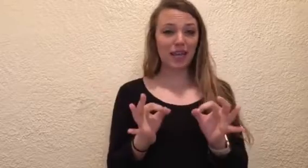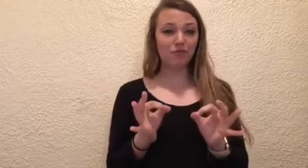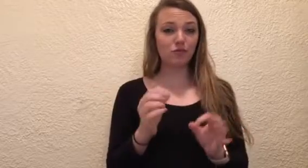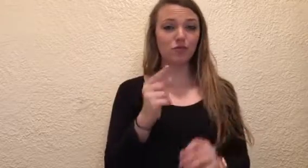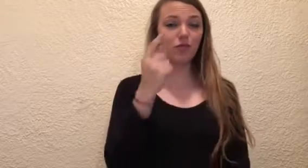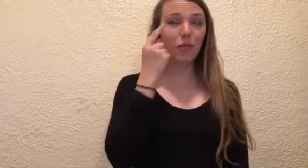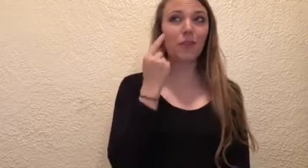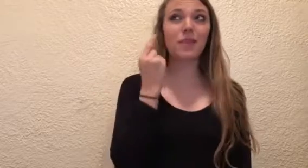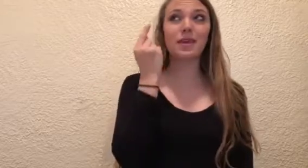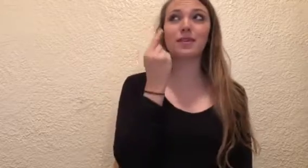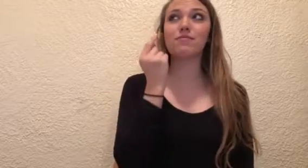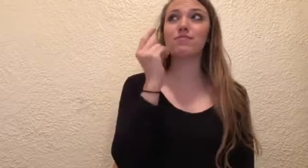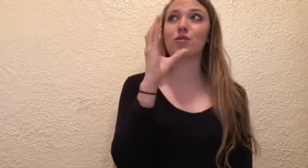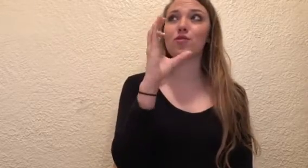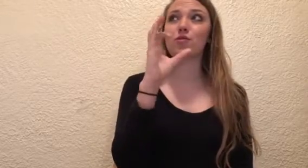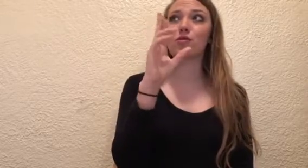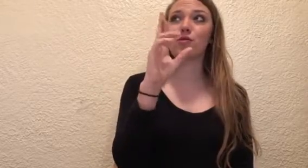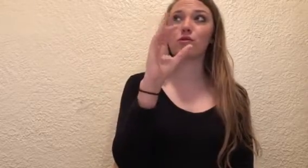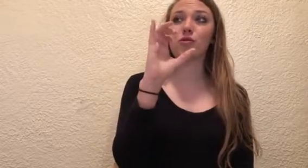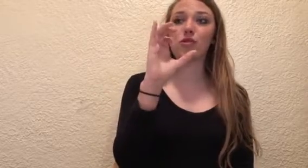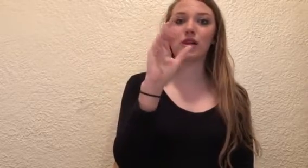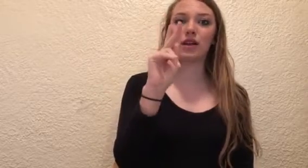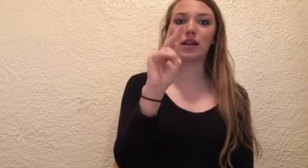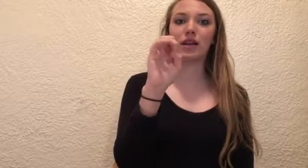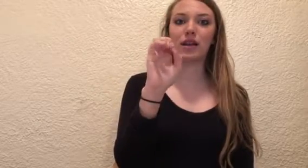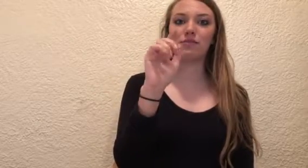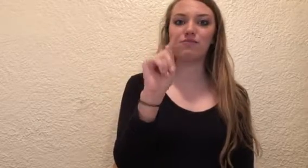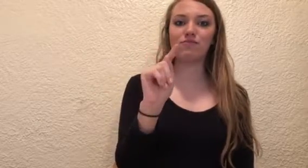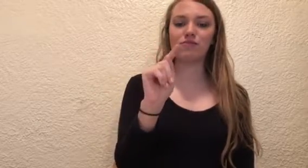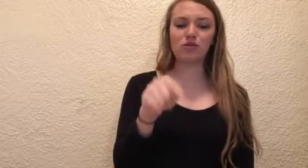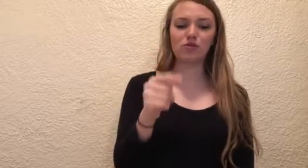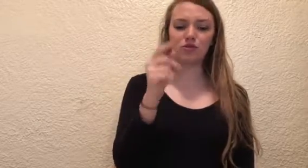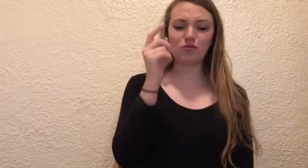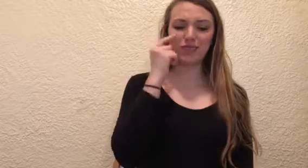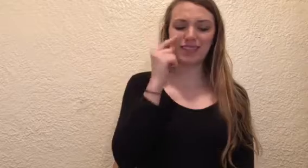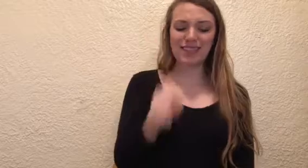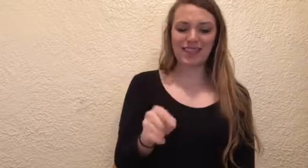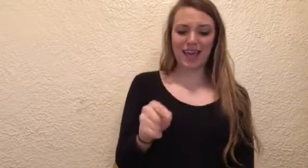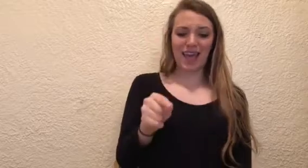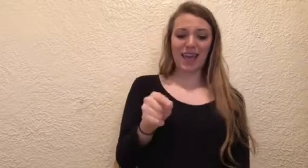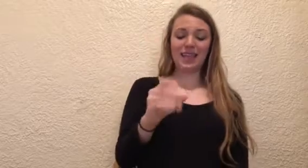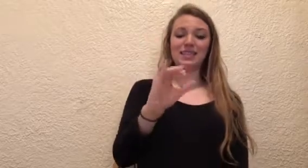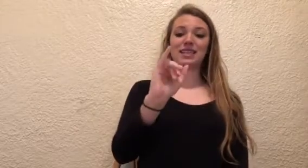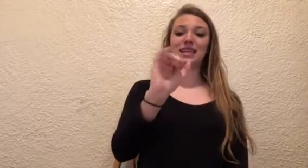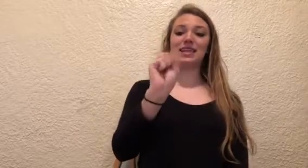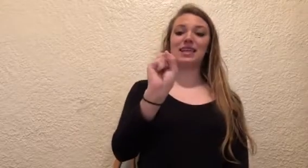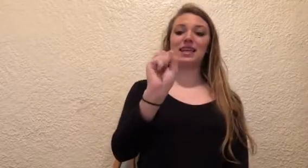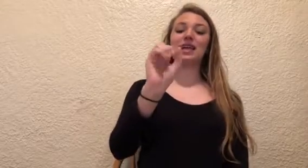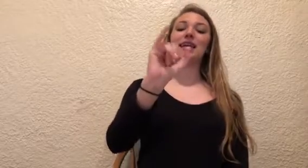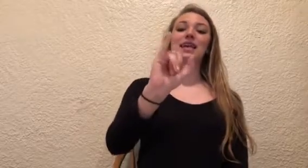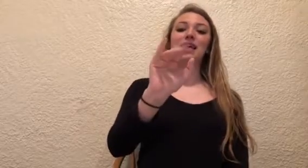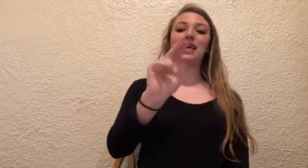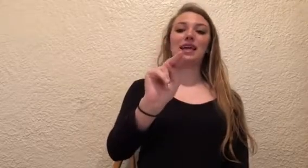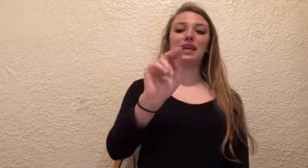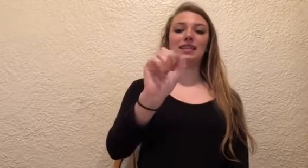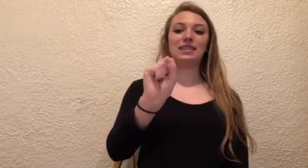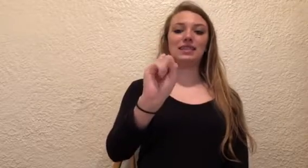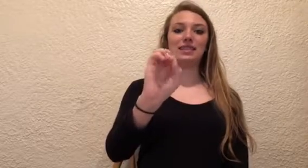that a cricket is an insect. Go ahead, talk to your buddy. Talk to your buddy. Decide whether or not